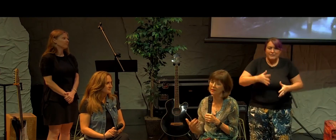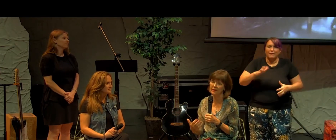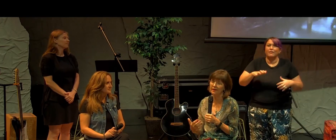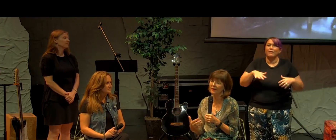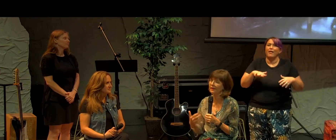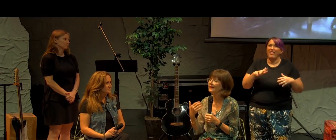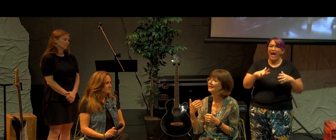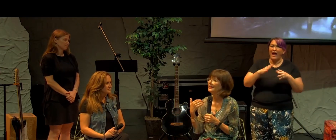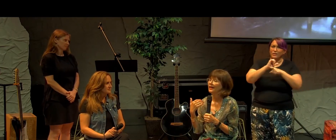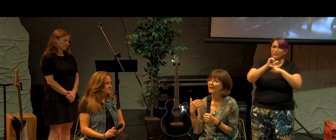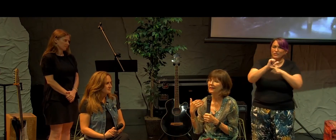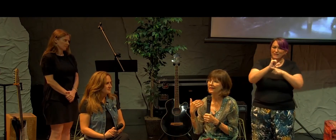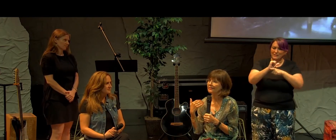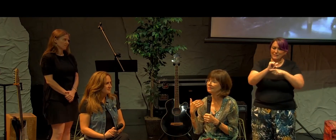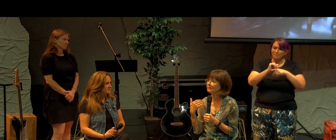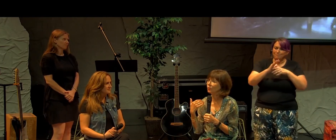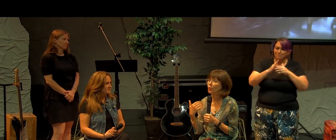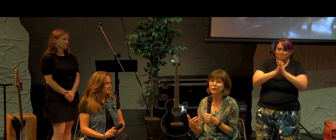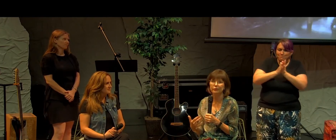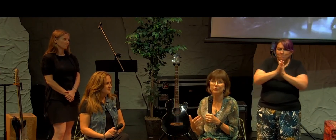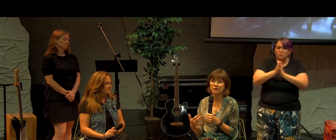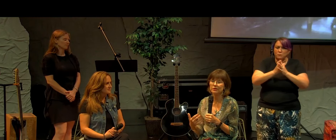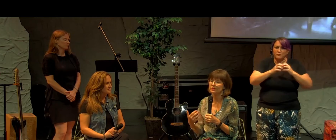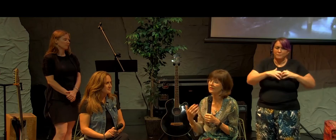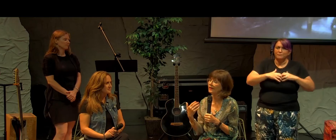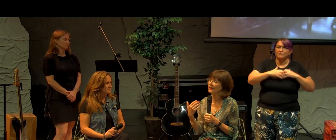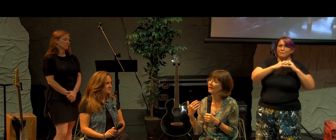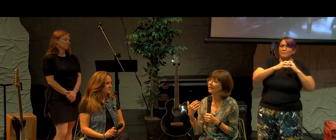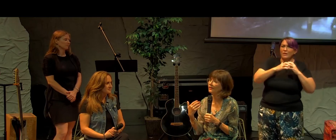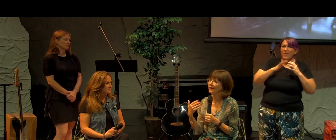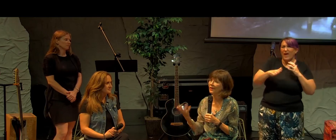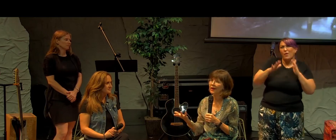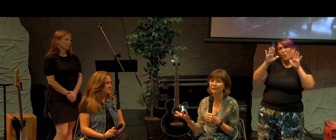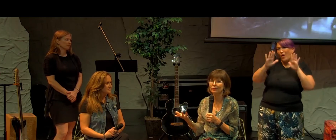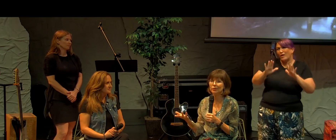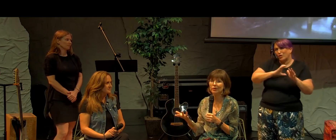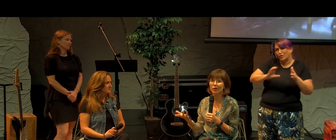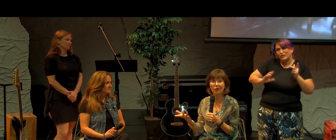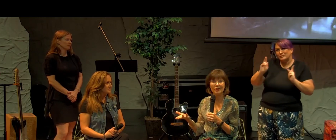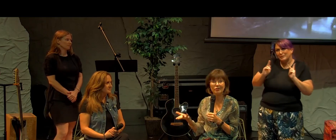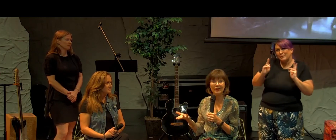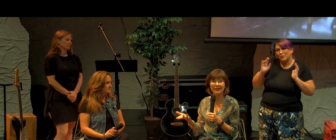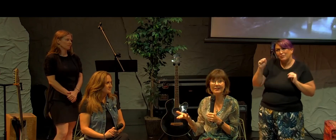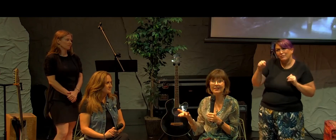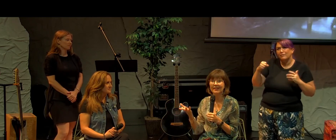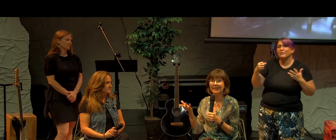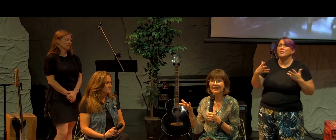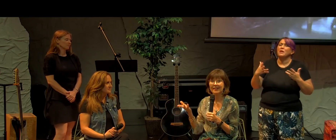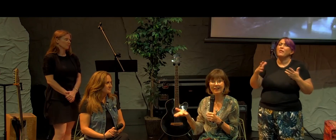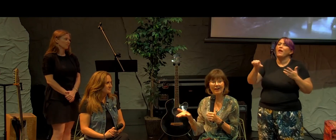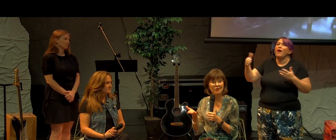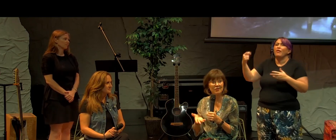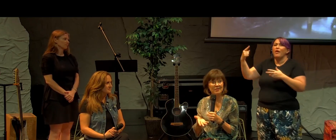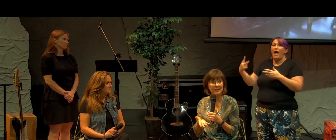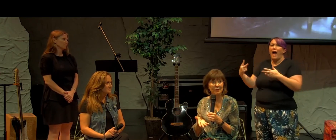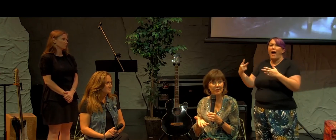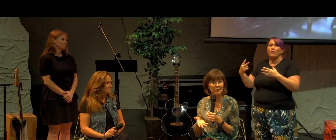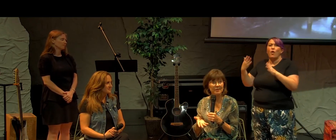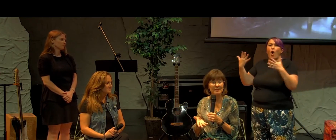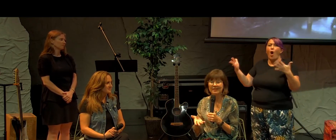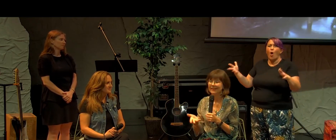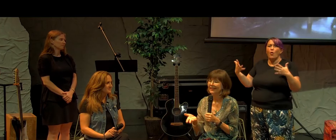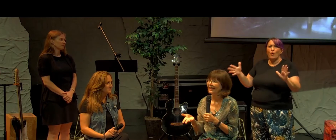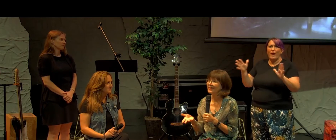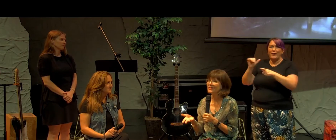super dedicated, wonderful Christians. And the other half were already trained psychologists and